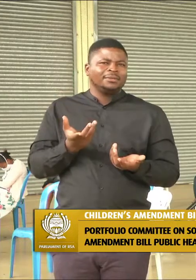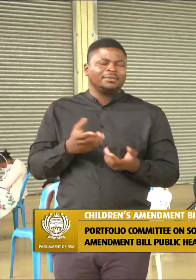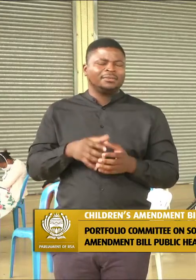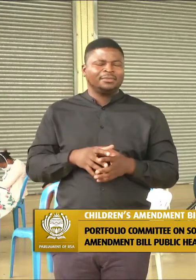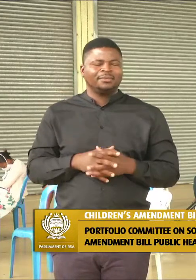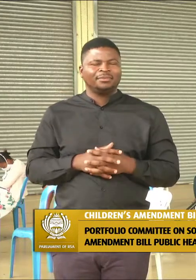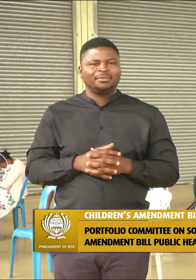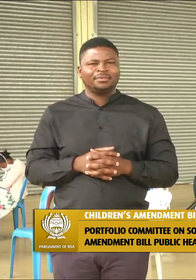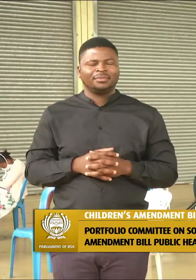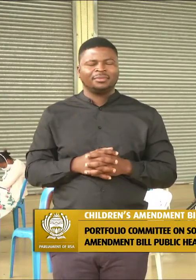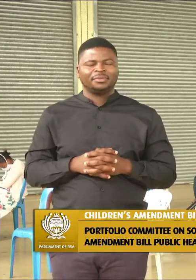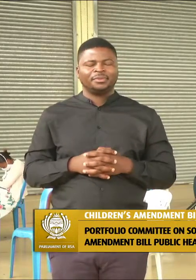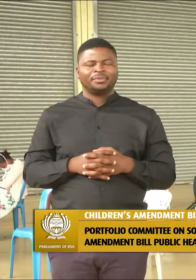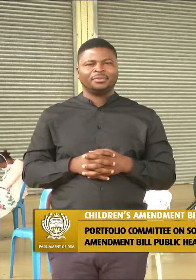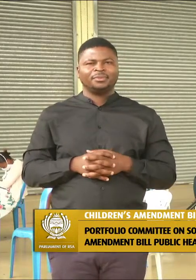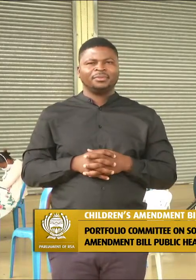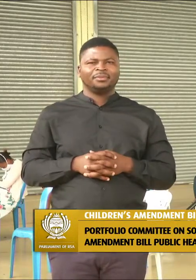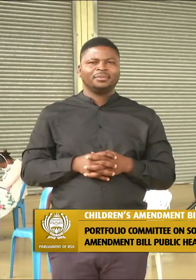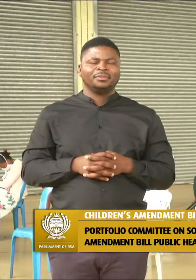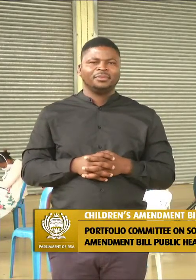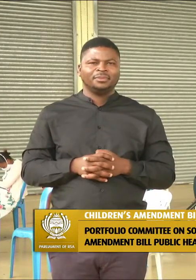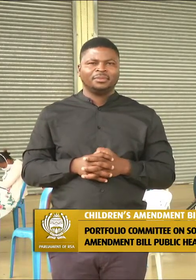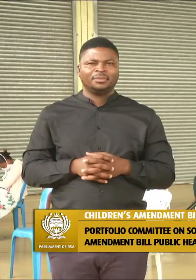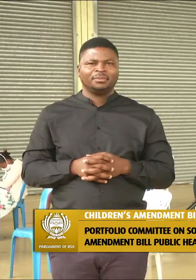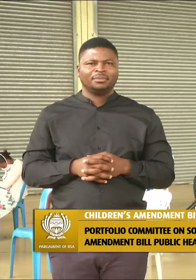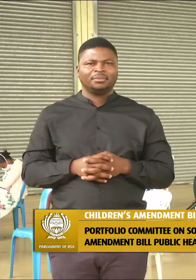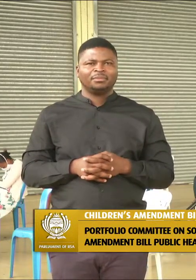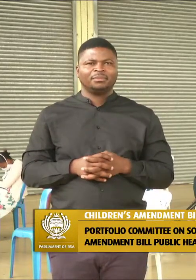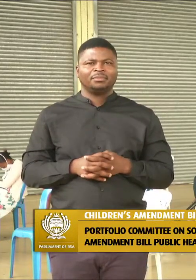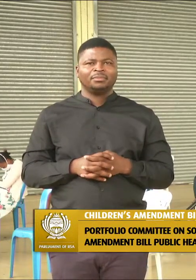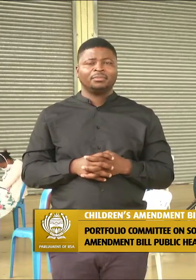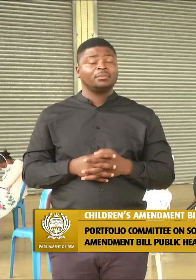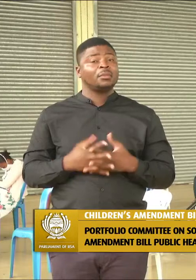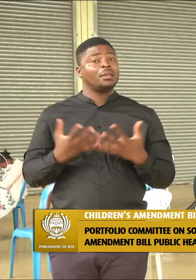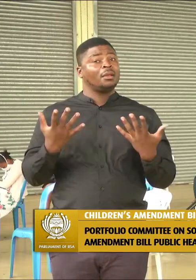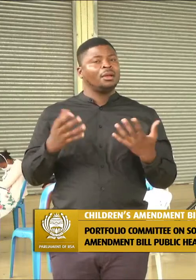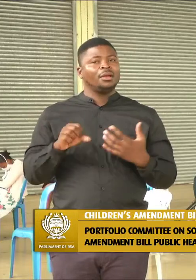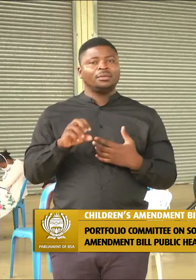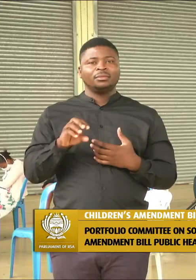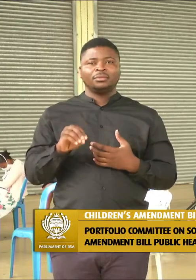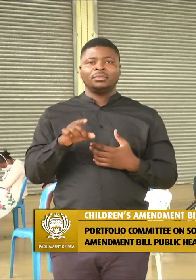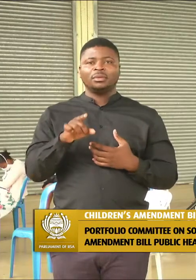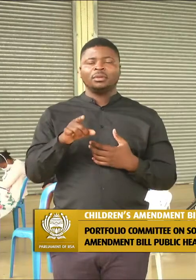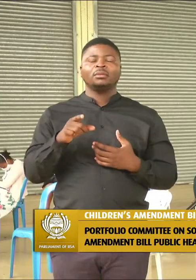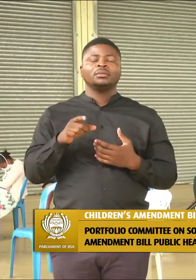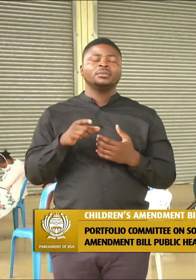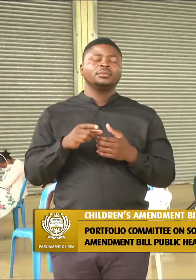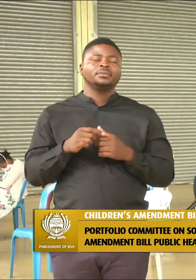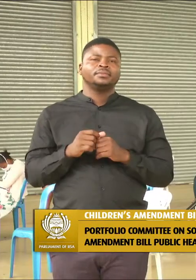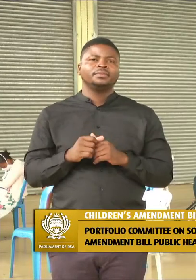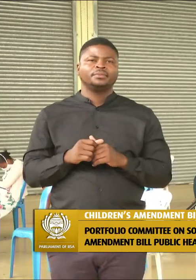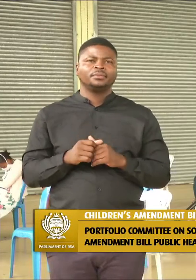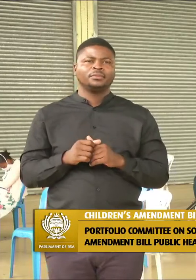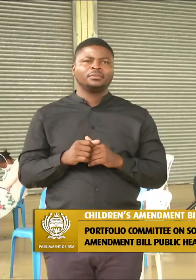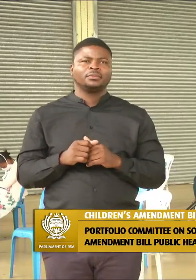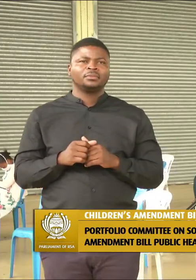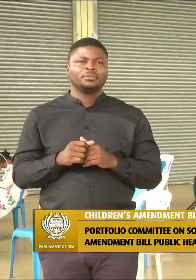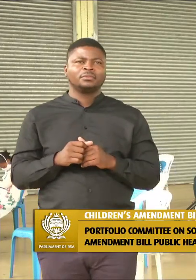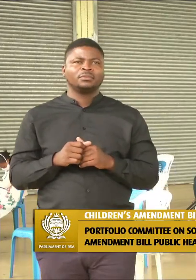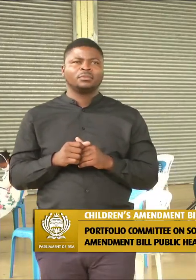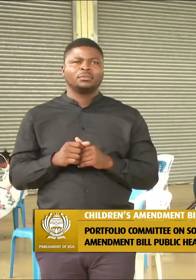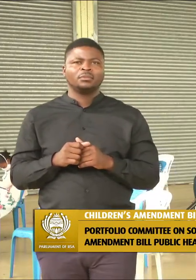sibhekwa njengesoni isigebengu. And so we find ourselves in a vicious